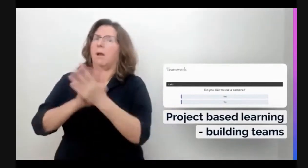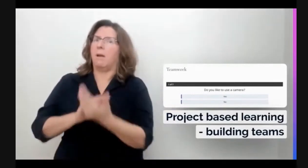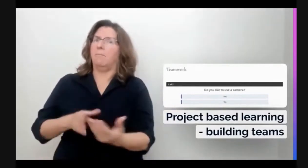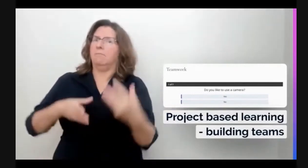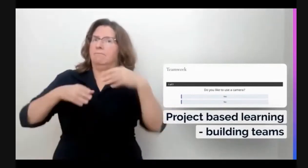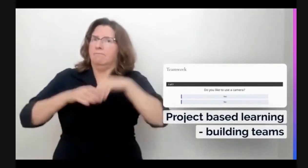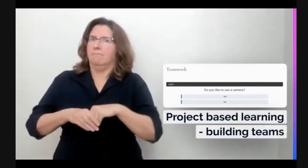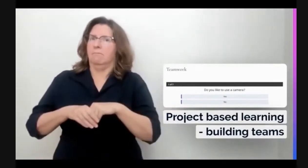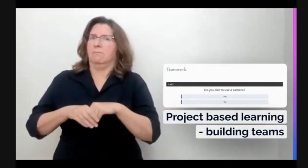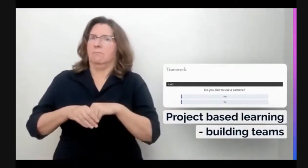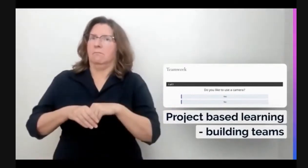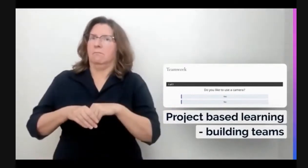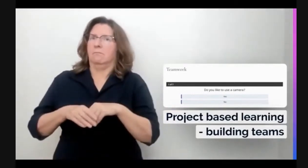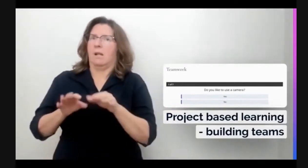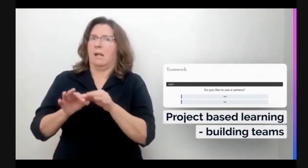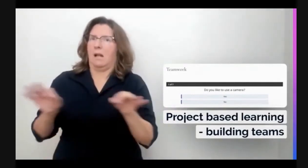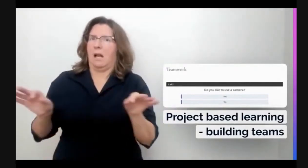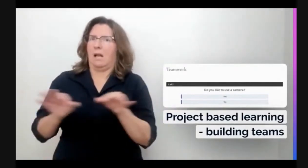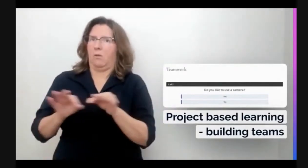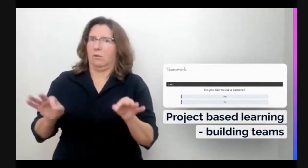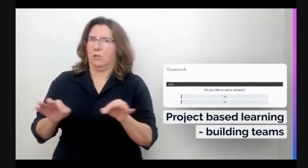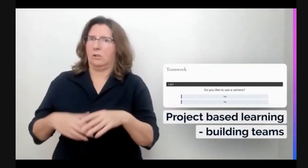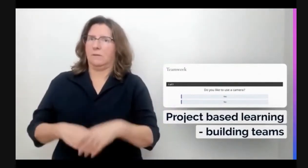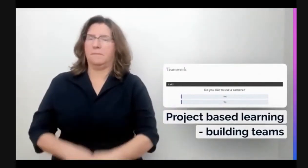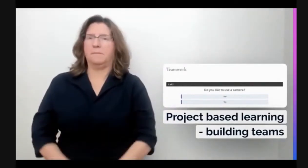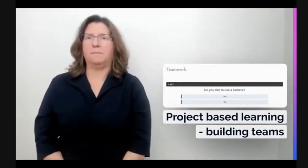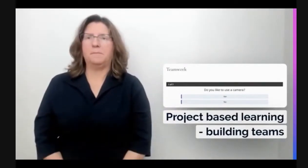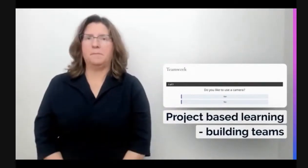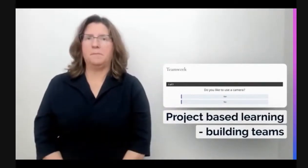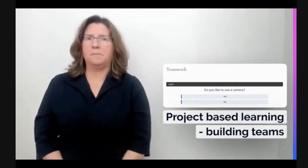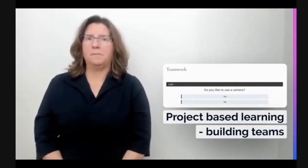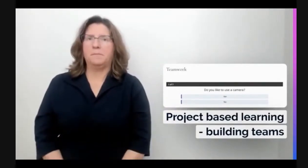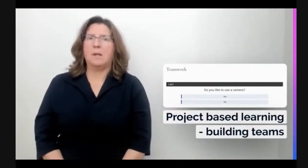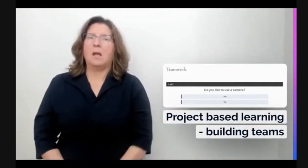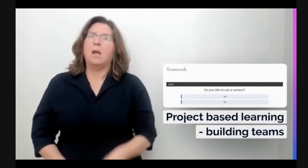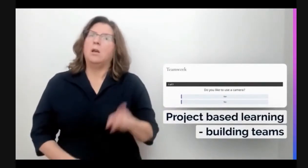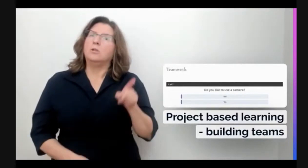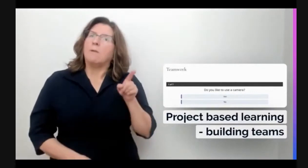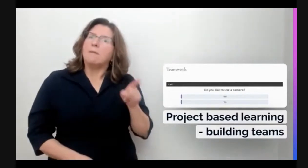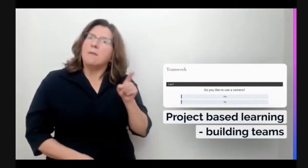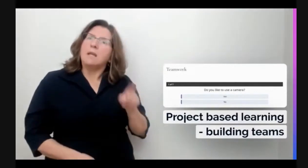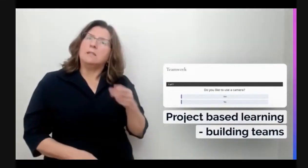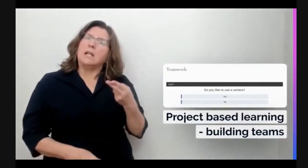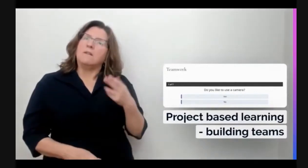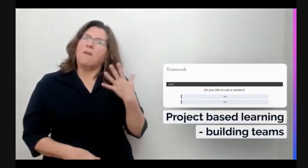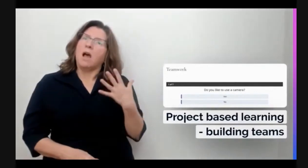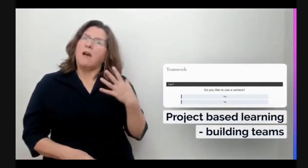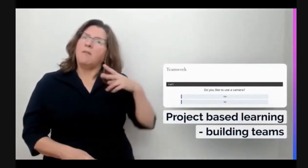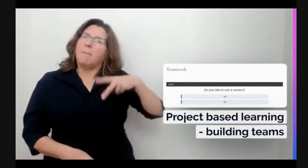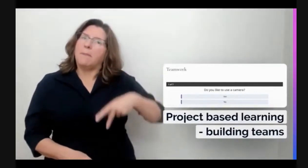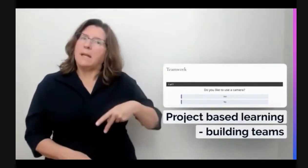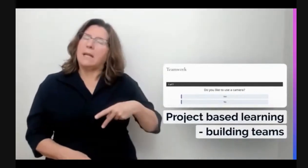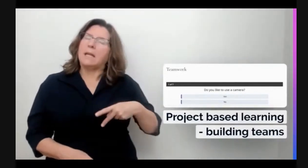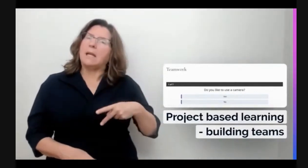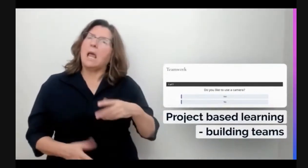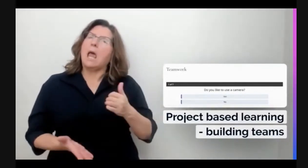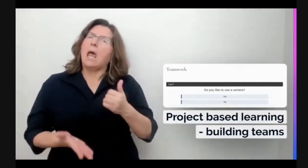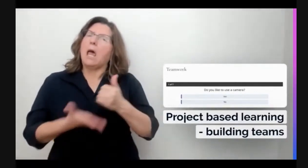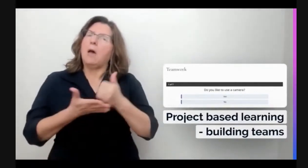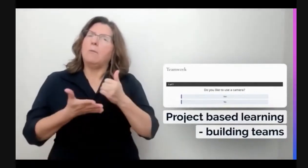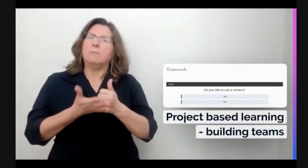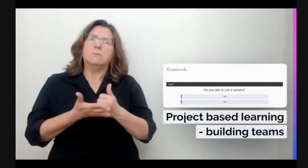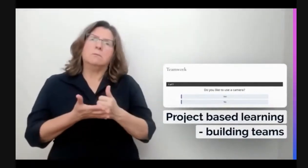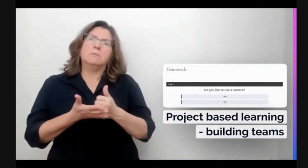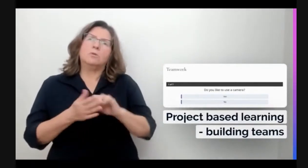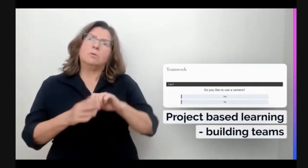the language mode, speaking or signing, language acquisition requires